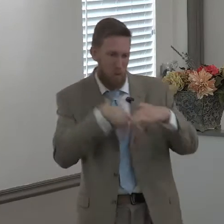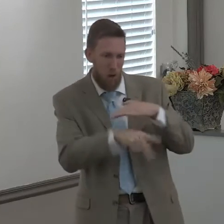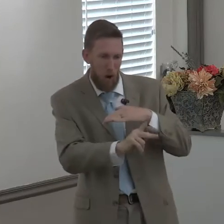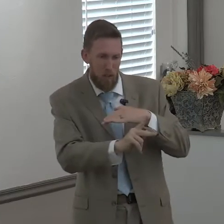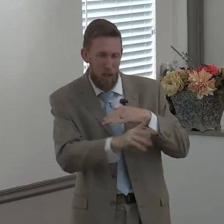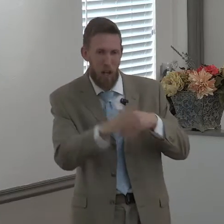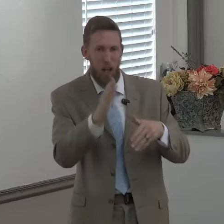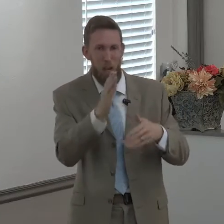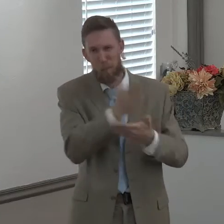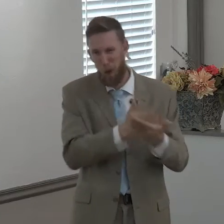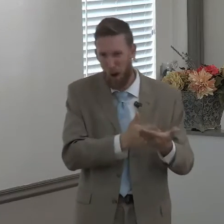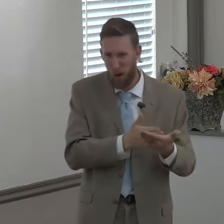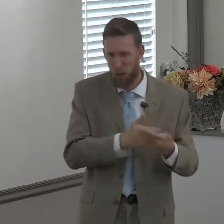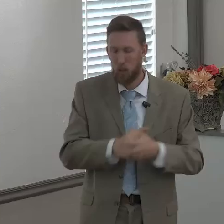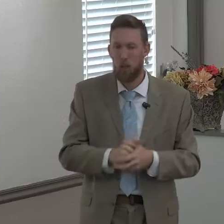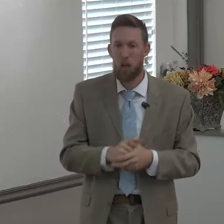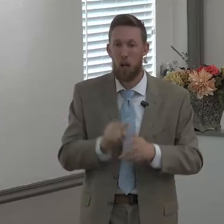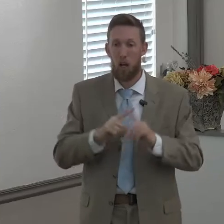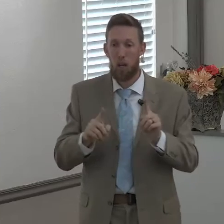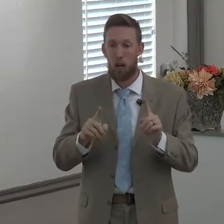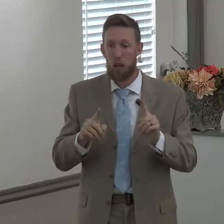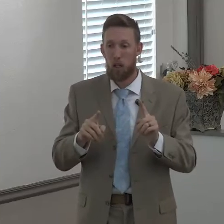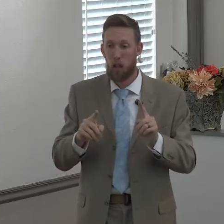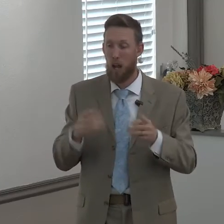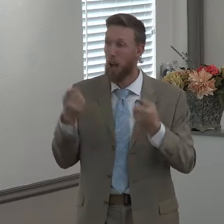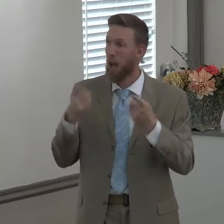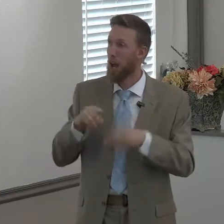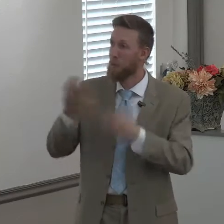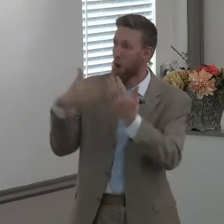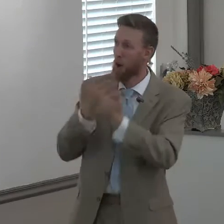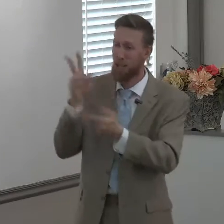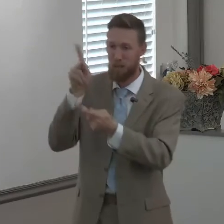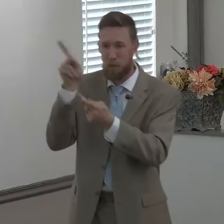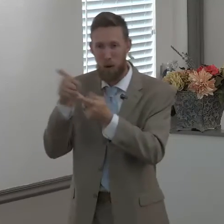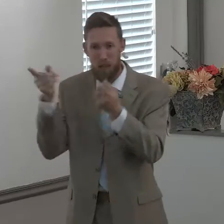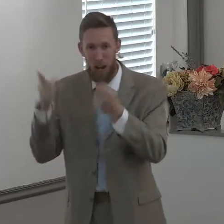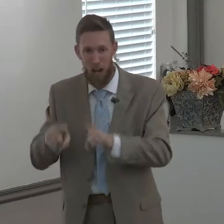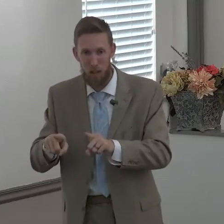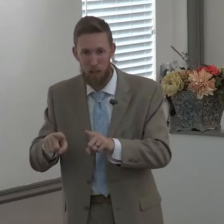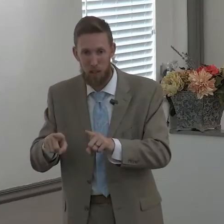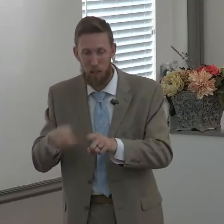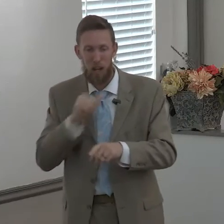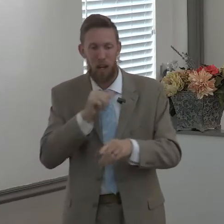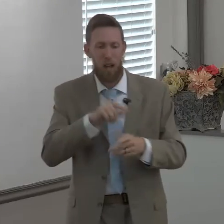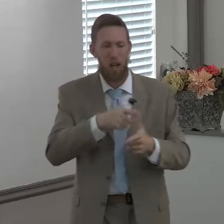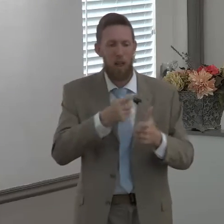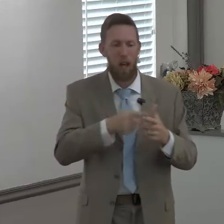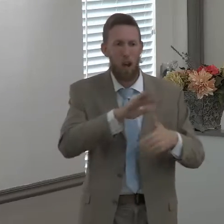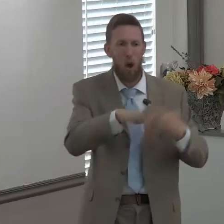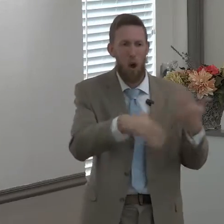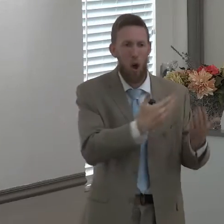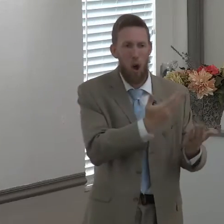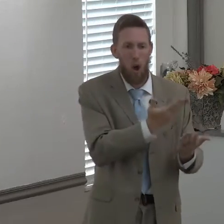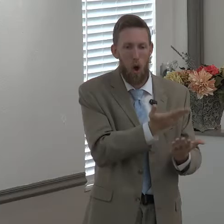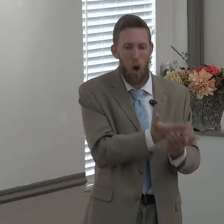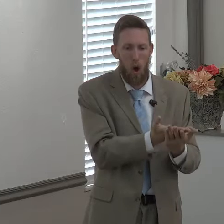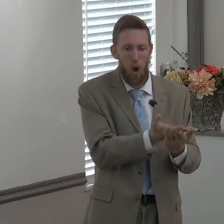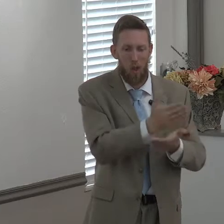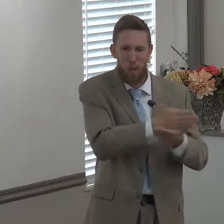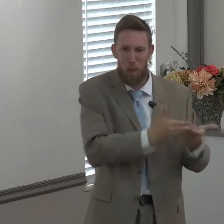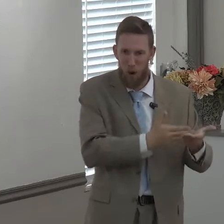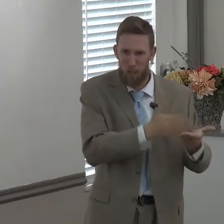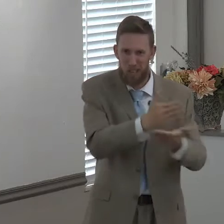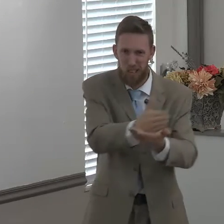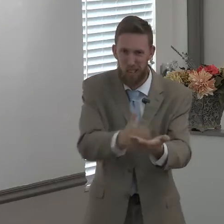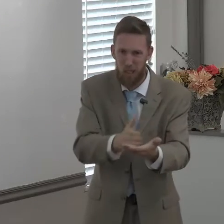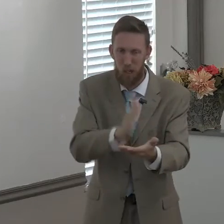Whether there be knowledge, it shall vanish away. For we know in part, and we prophesy in part. But when that which